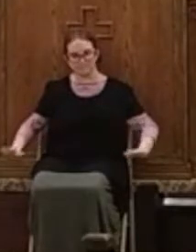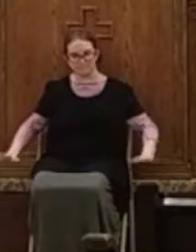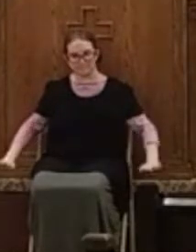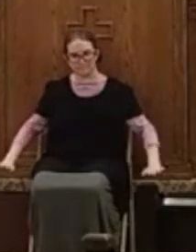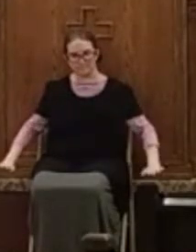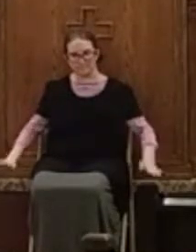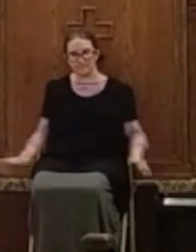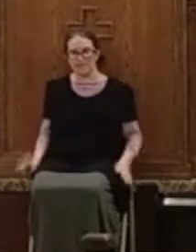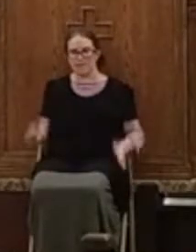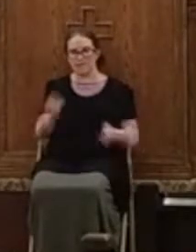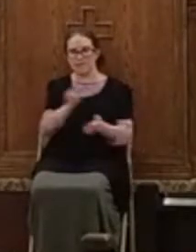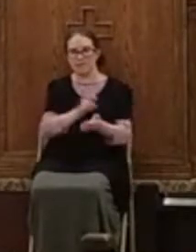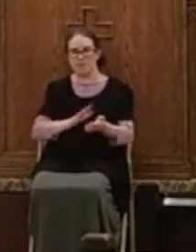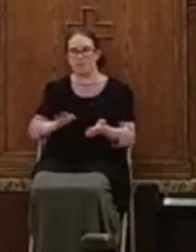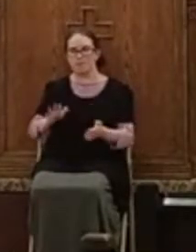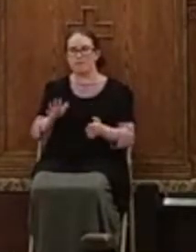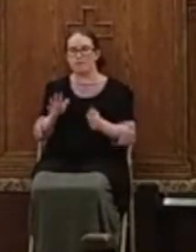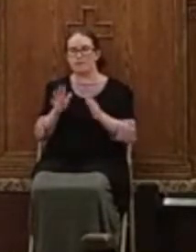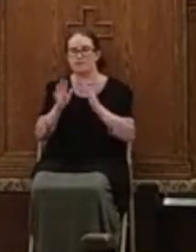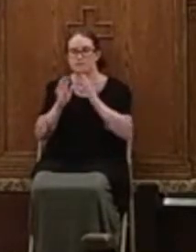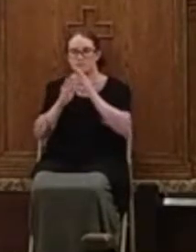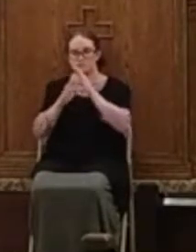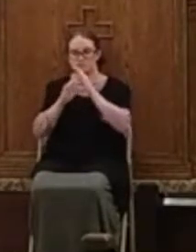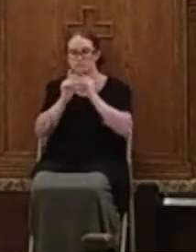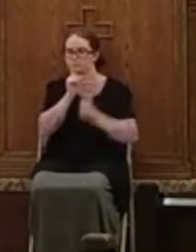and there's a holy hush.